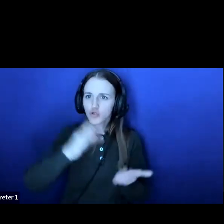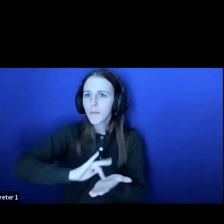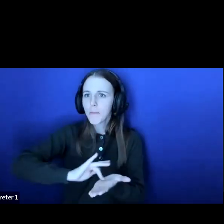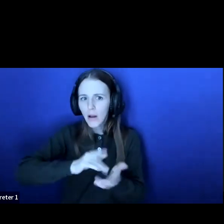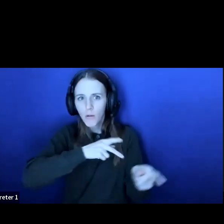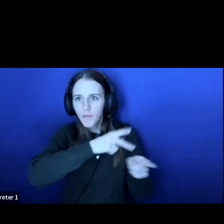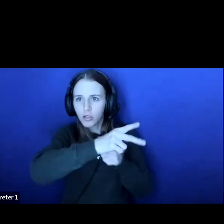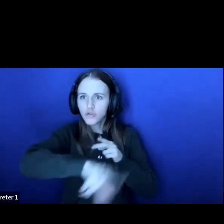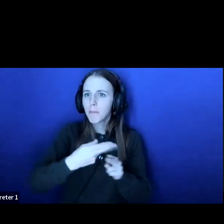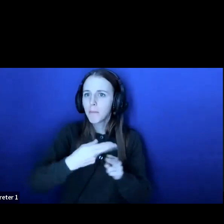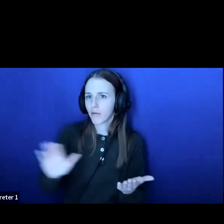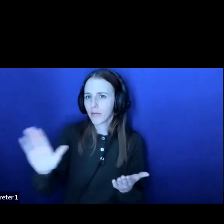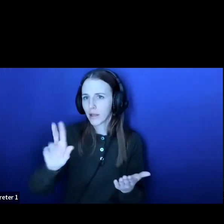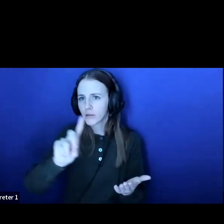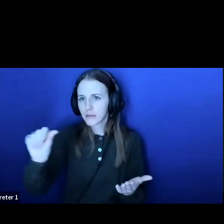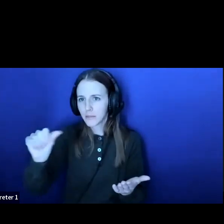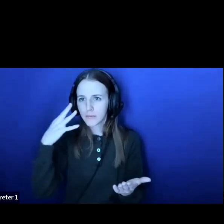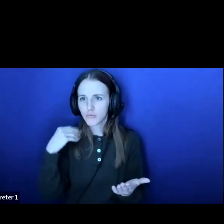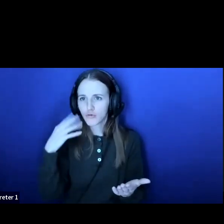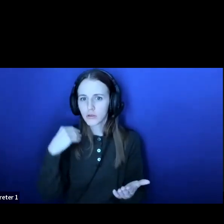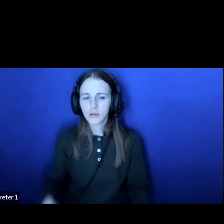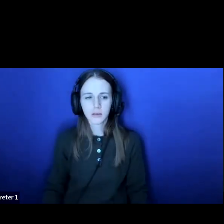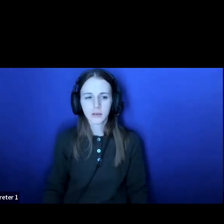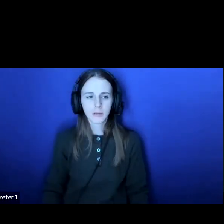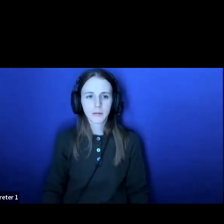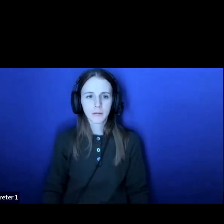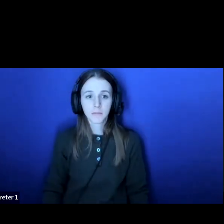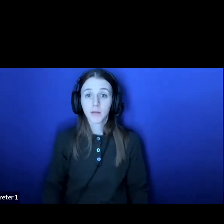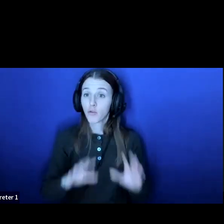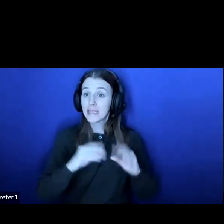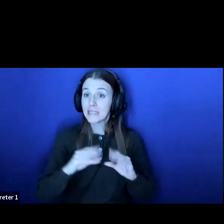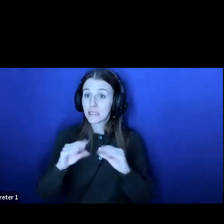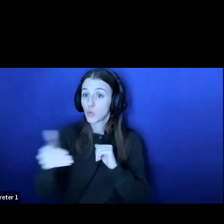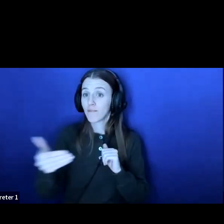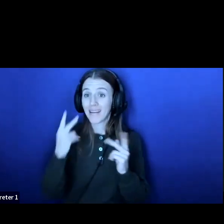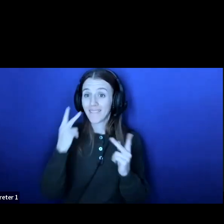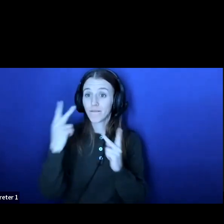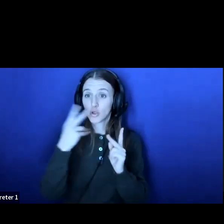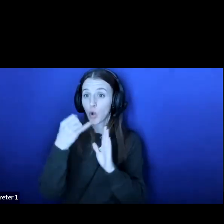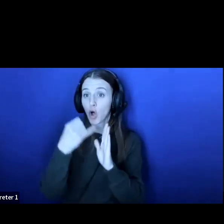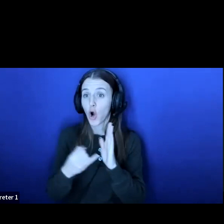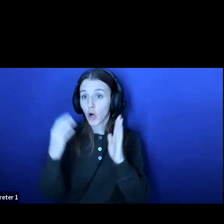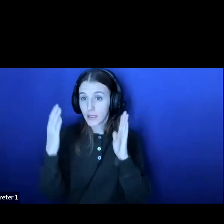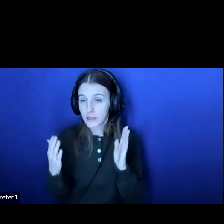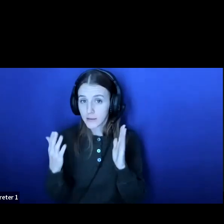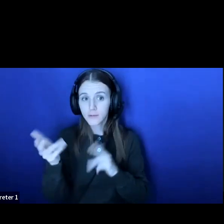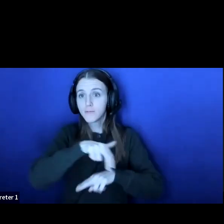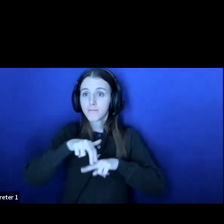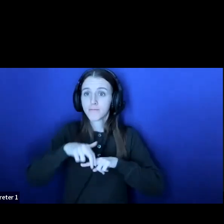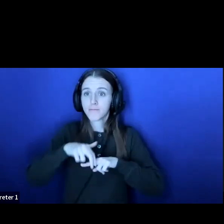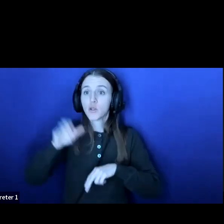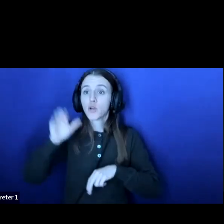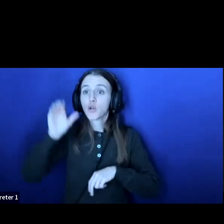disability. In these sessions, we invited a visual artist who heard those stories of